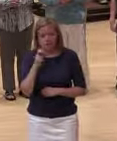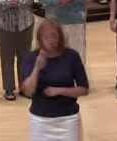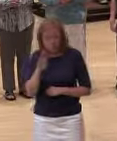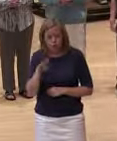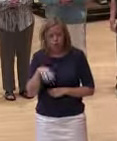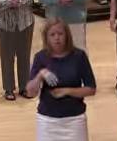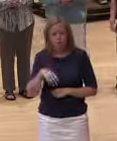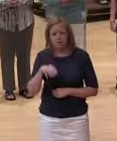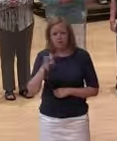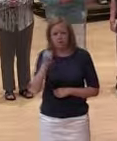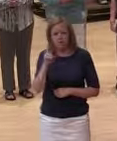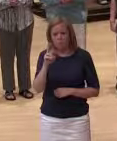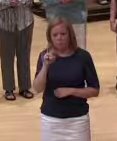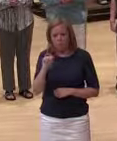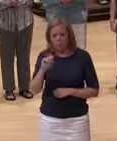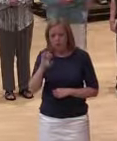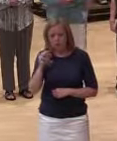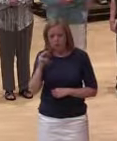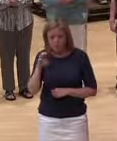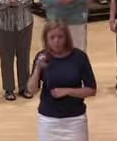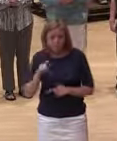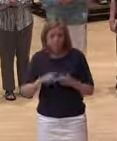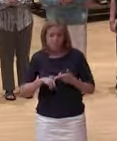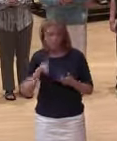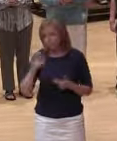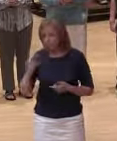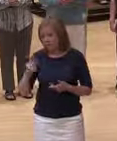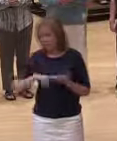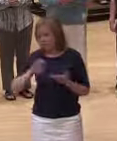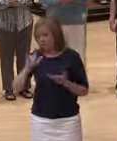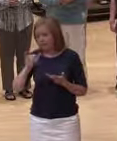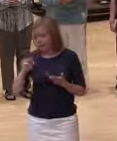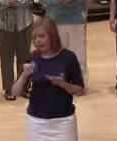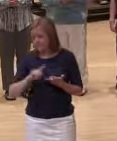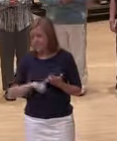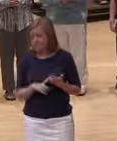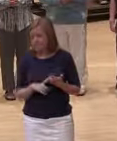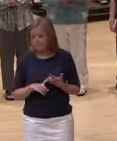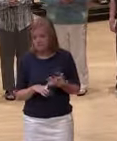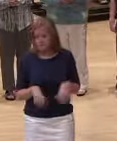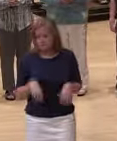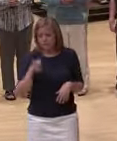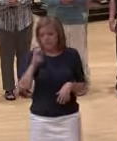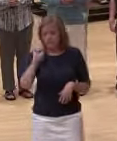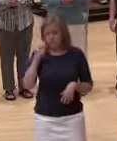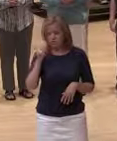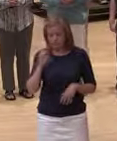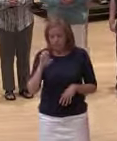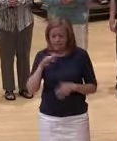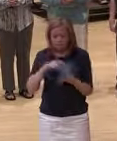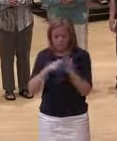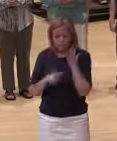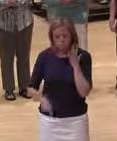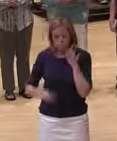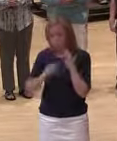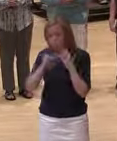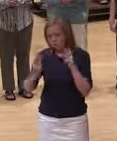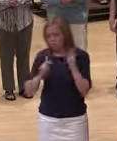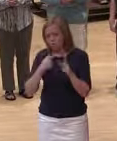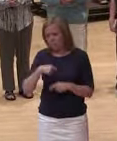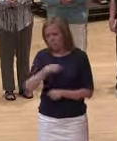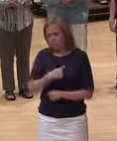Clark, James Hill, Rick Regulus, Clint Rogers, Shane Russell, and all the people